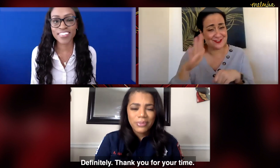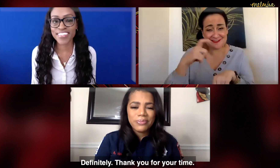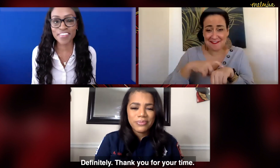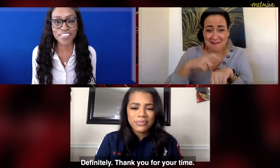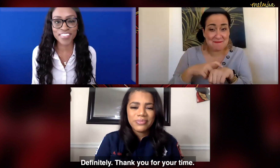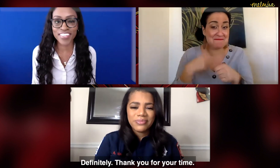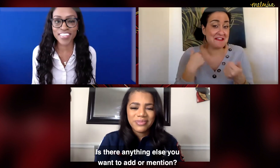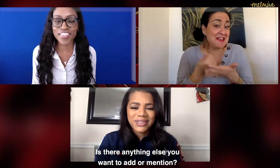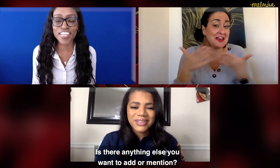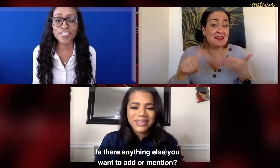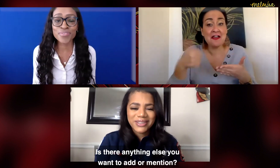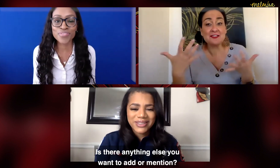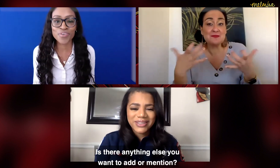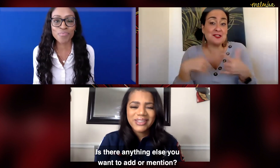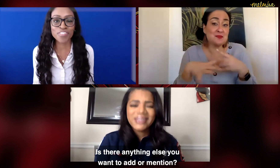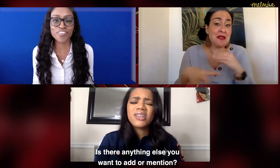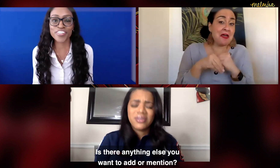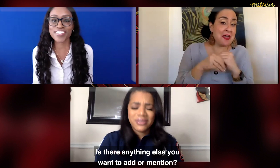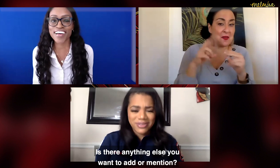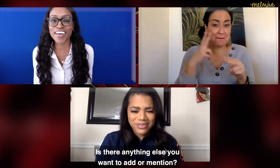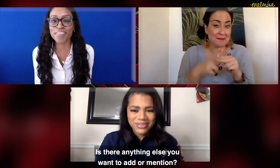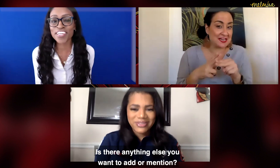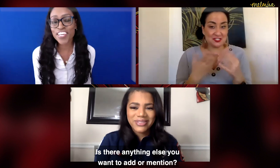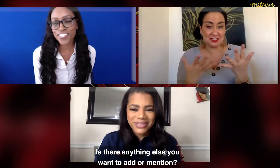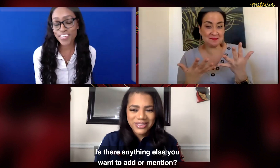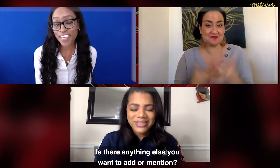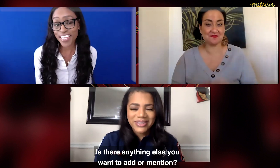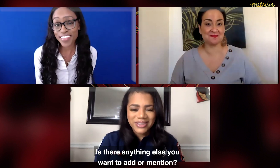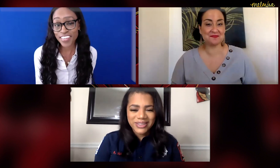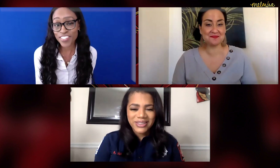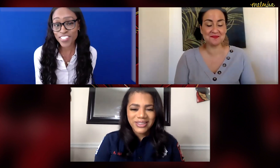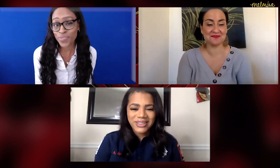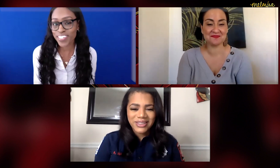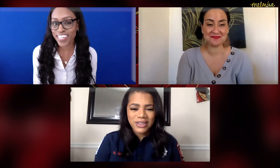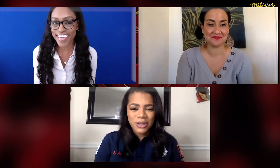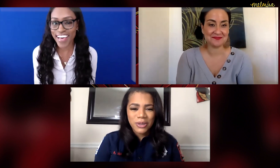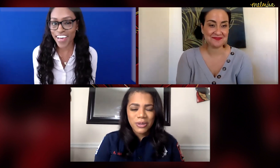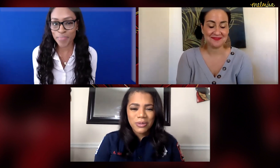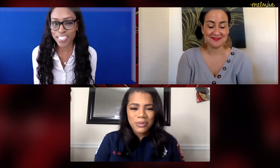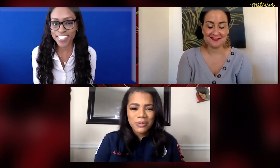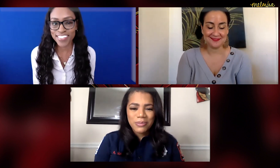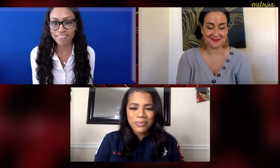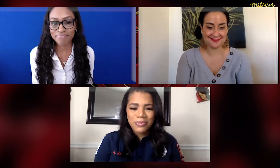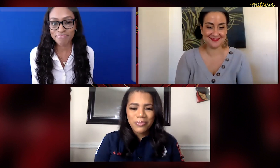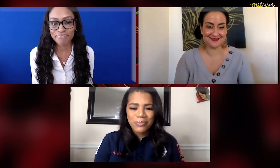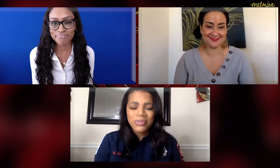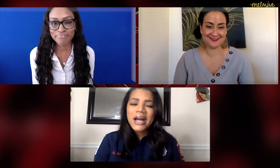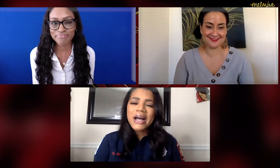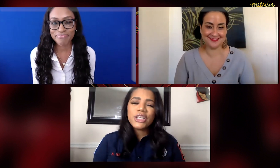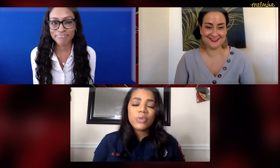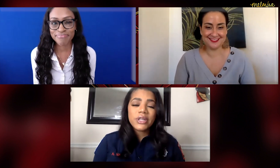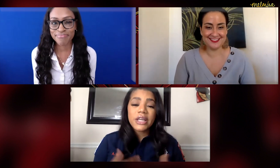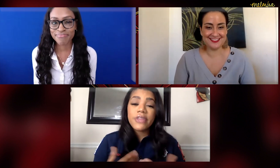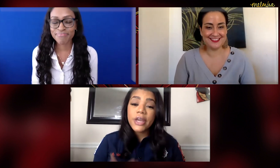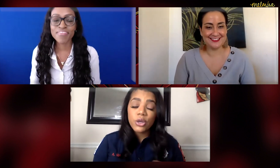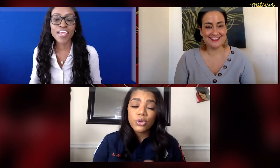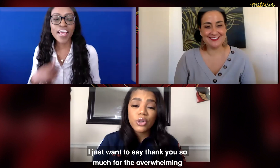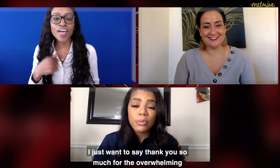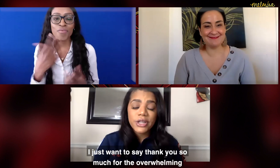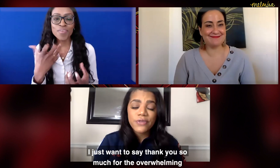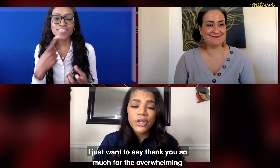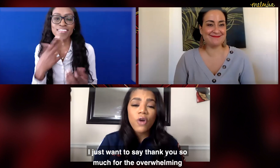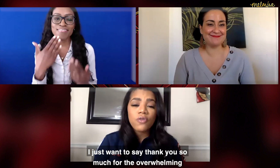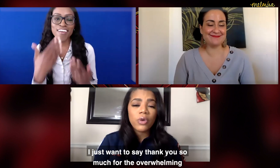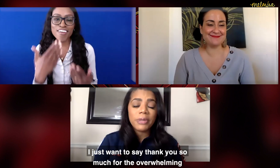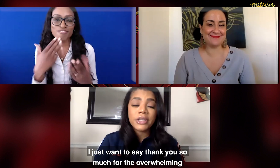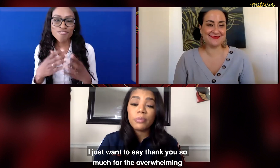Definitely. Definitely. Thank you so much for your time. And do you have anything else that you would like to add or mention? I just want to say thank you so